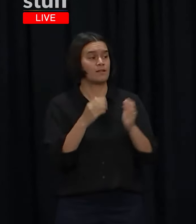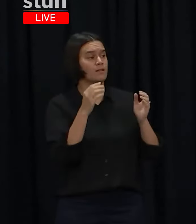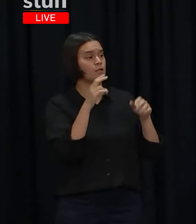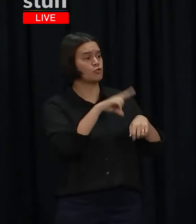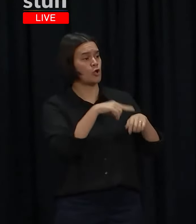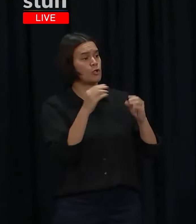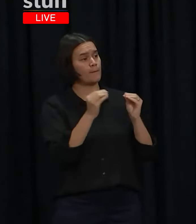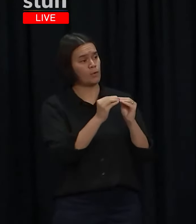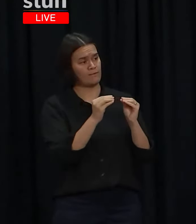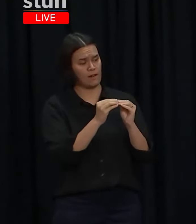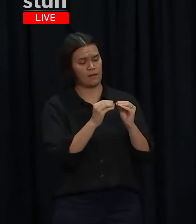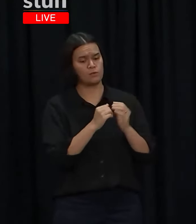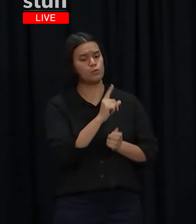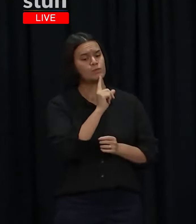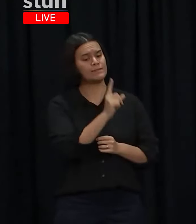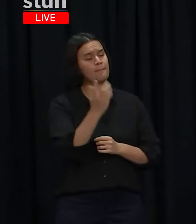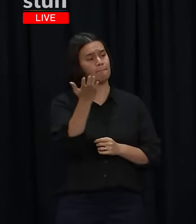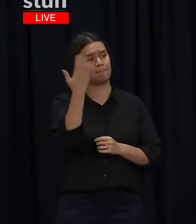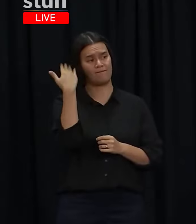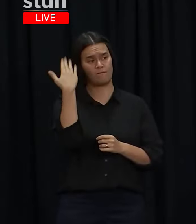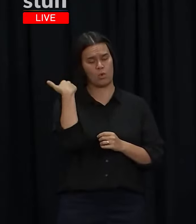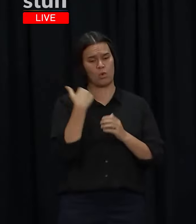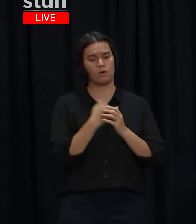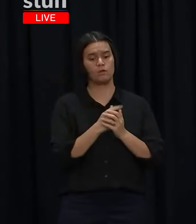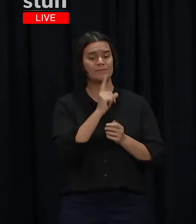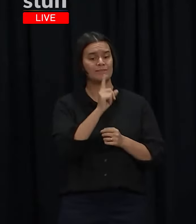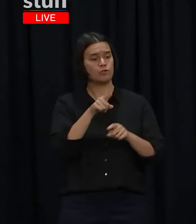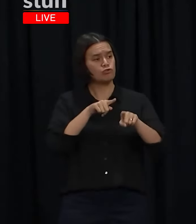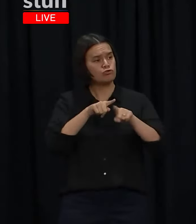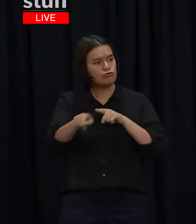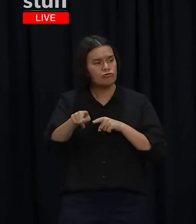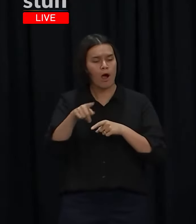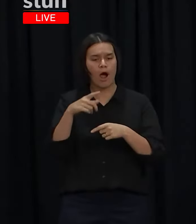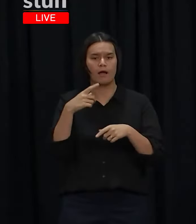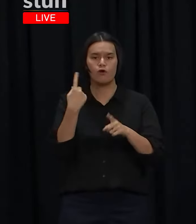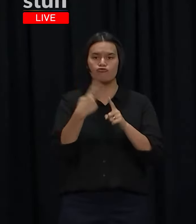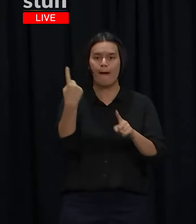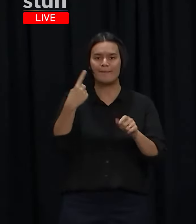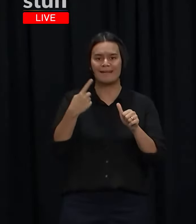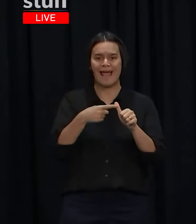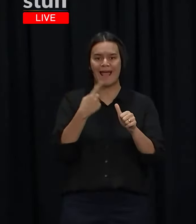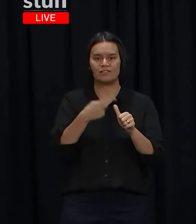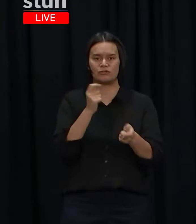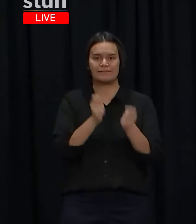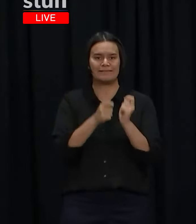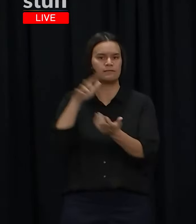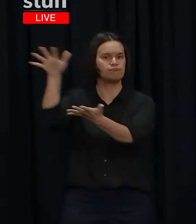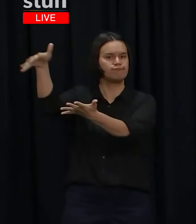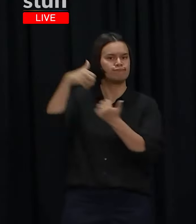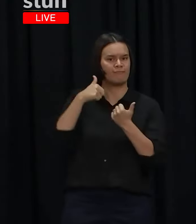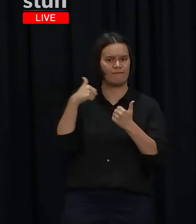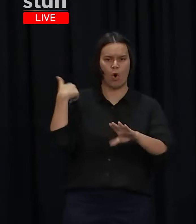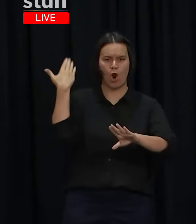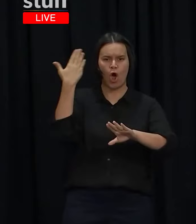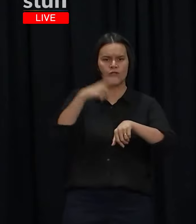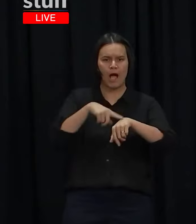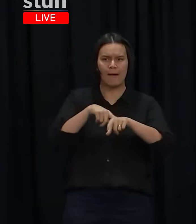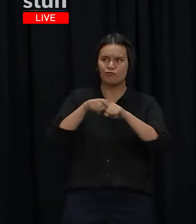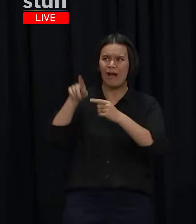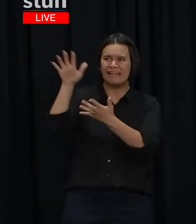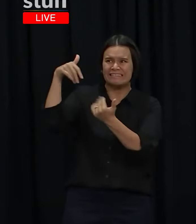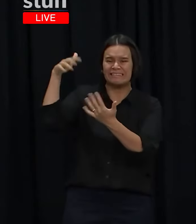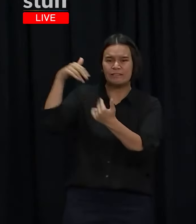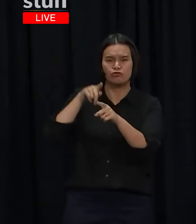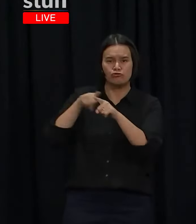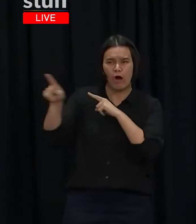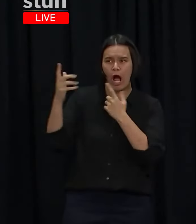earlier that, in fact, you'd been trying to get rapid antigen testing orders for some time. How long? Oh, we've had